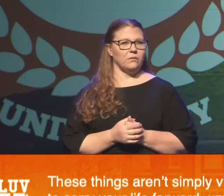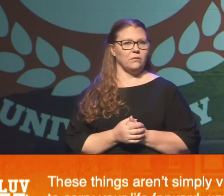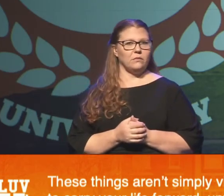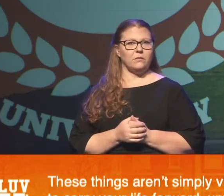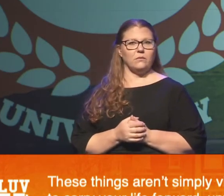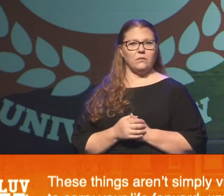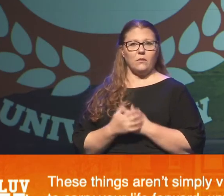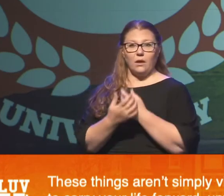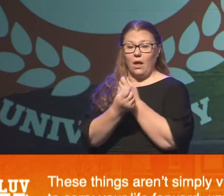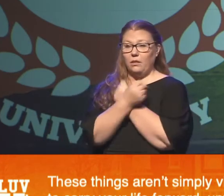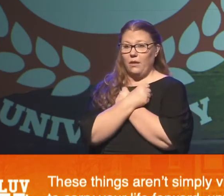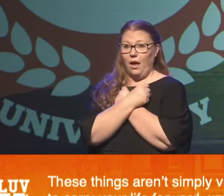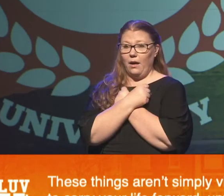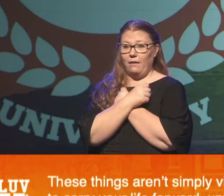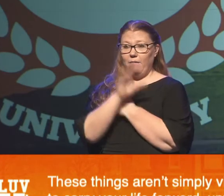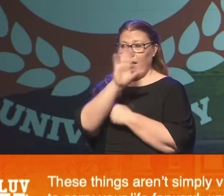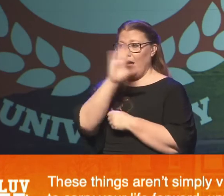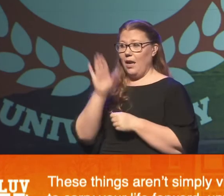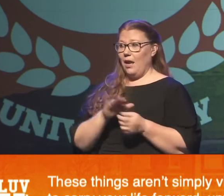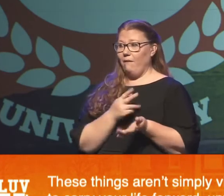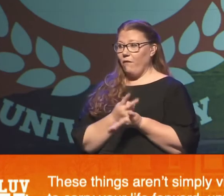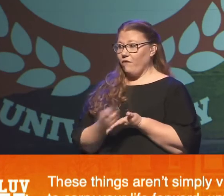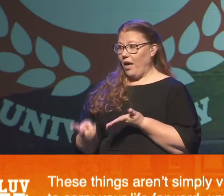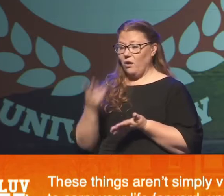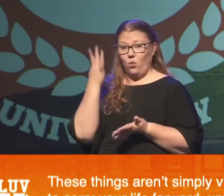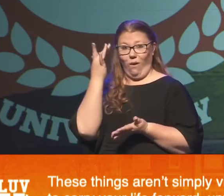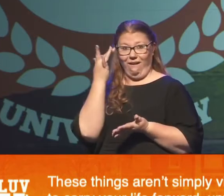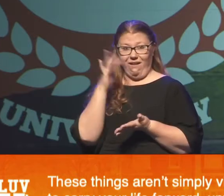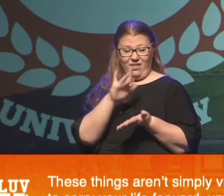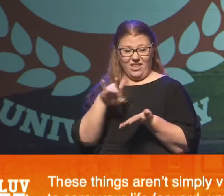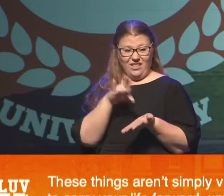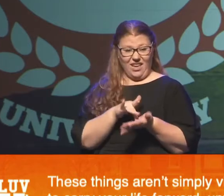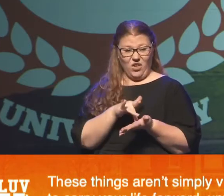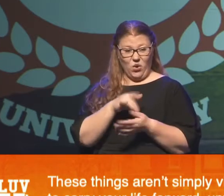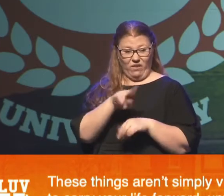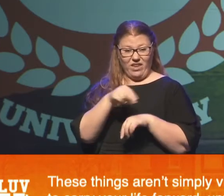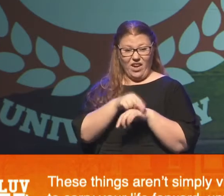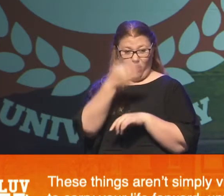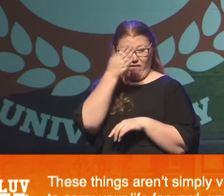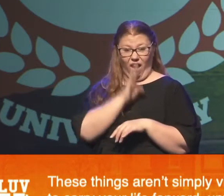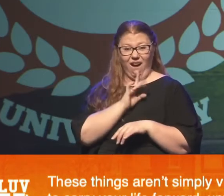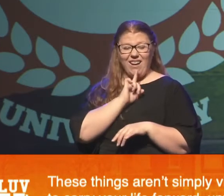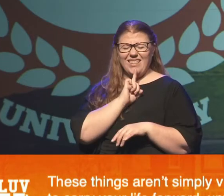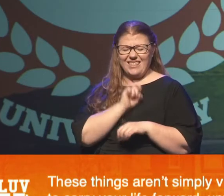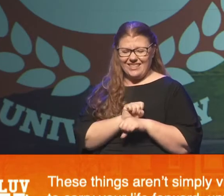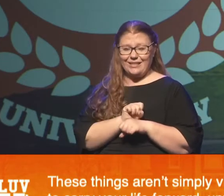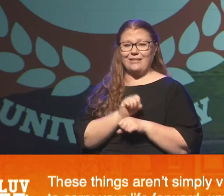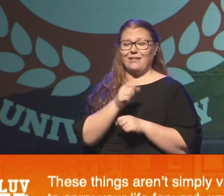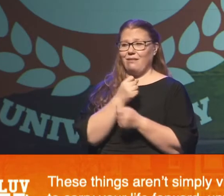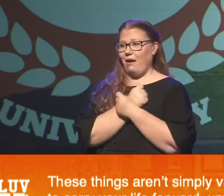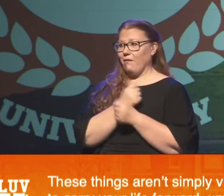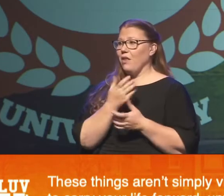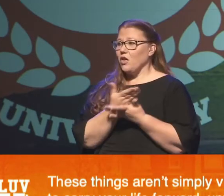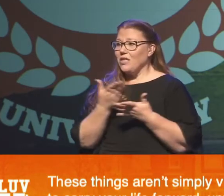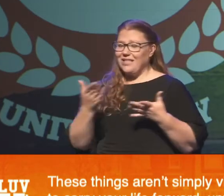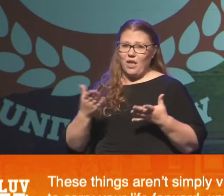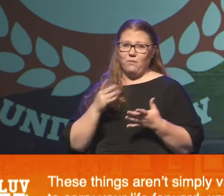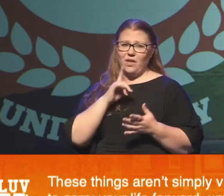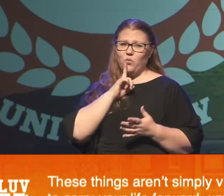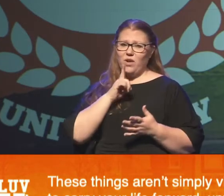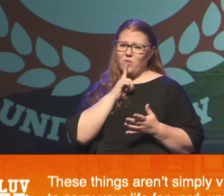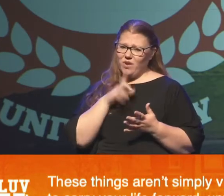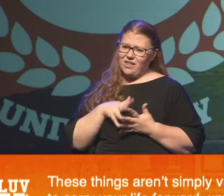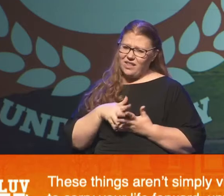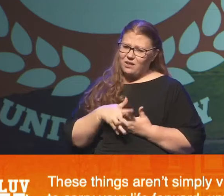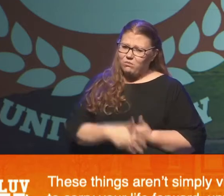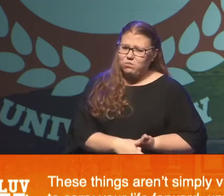Love never fails because at the center of the nature of God is love. And there's something in the very fabric, in the